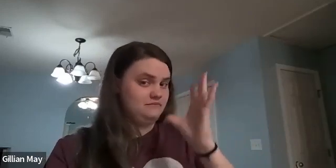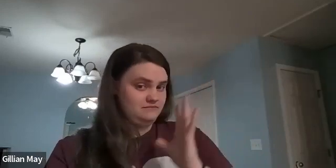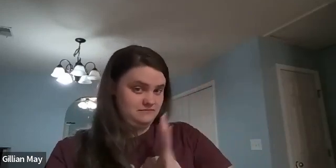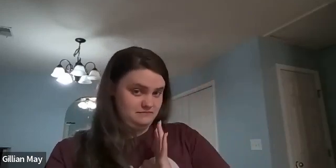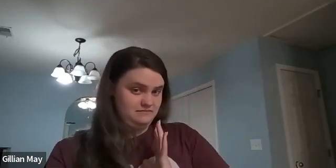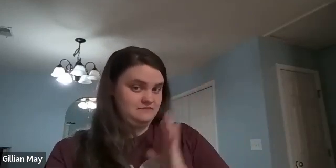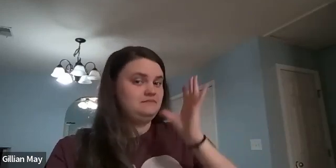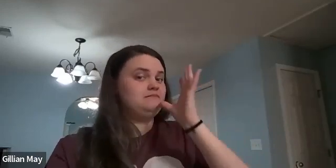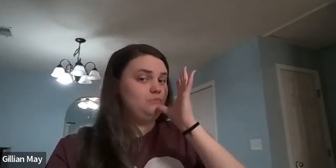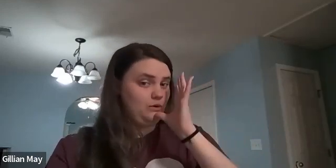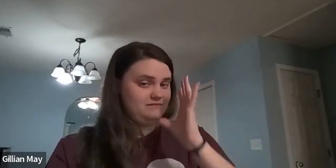mom, woman.